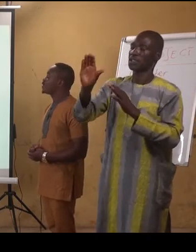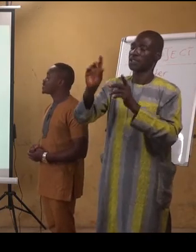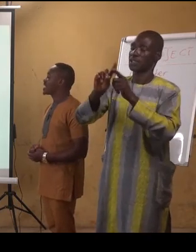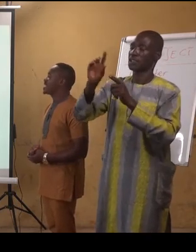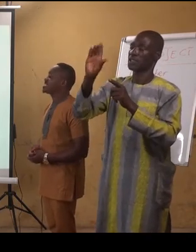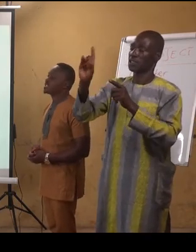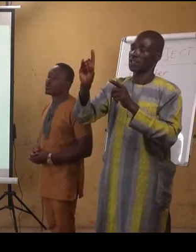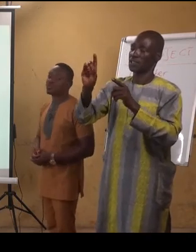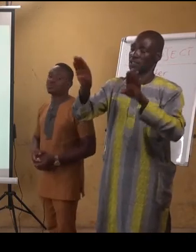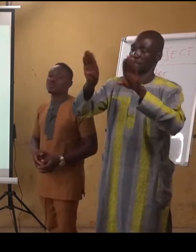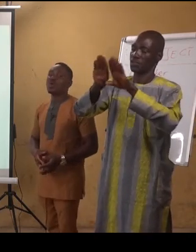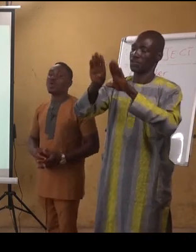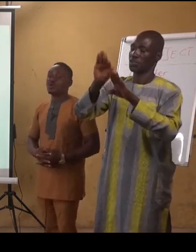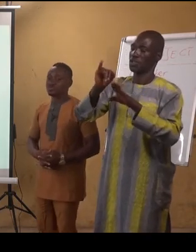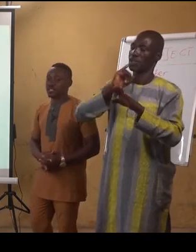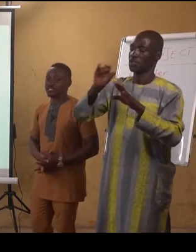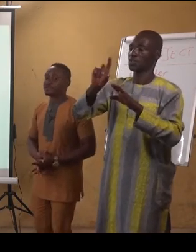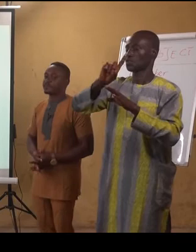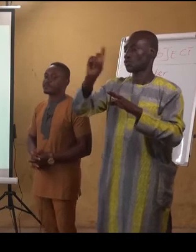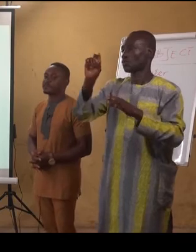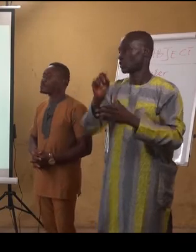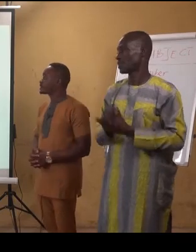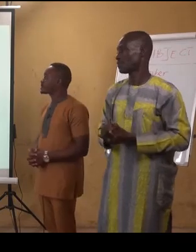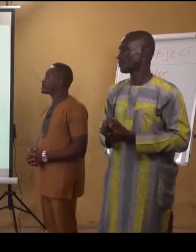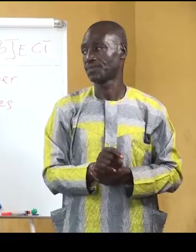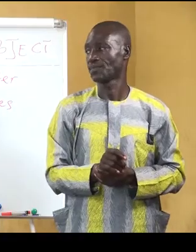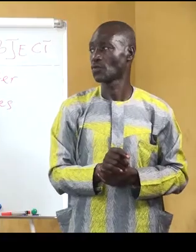d close bracket is equal to 100.